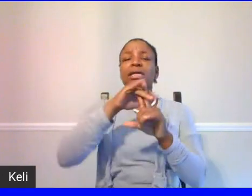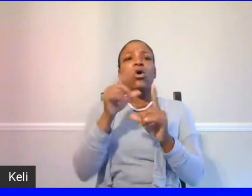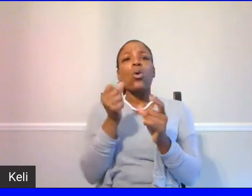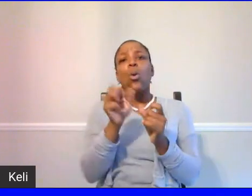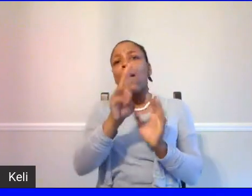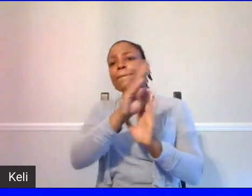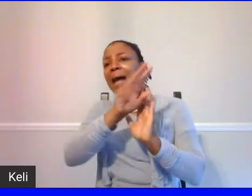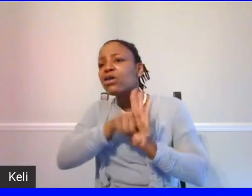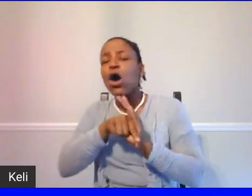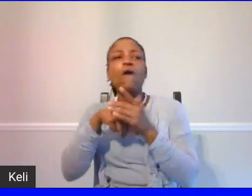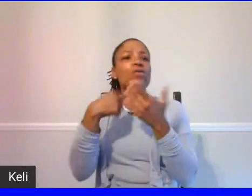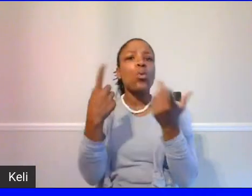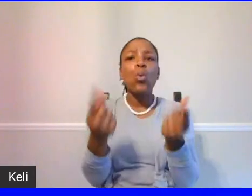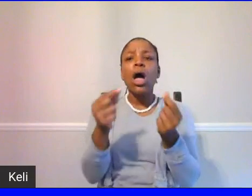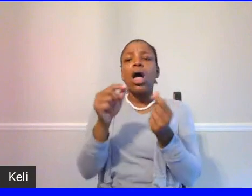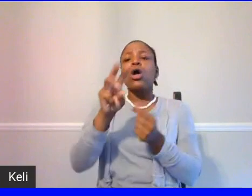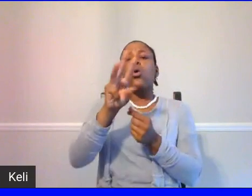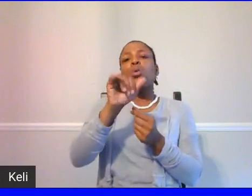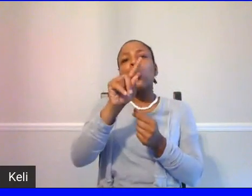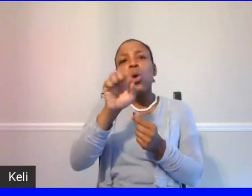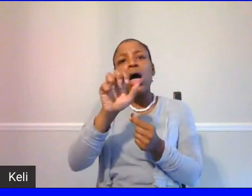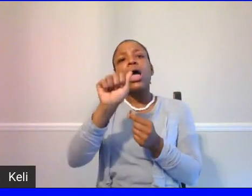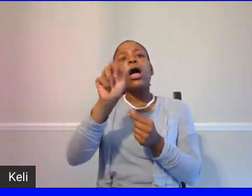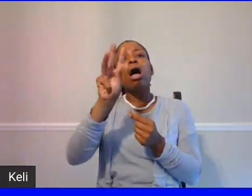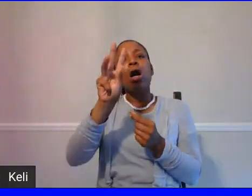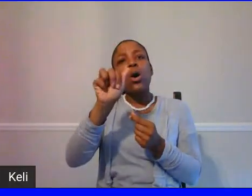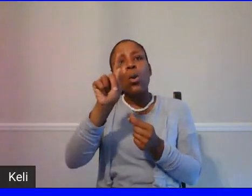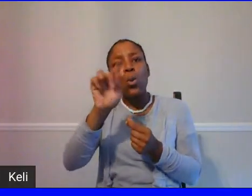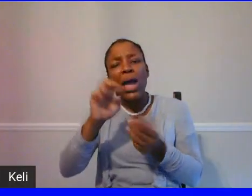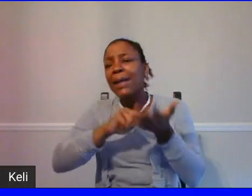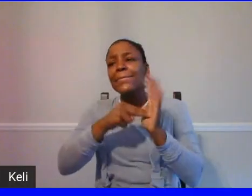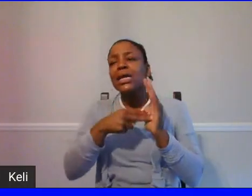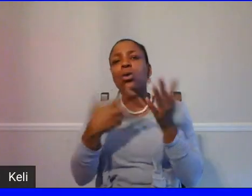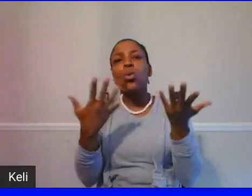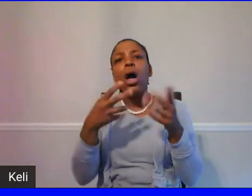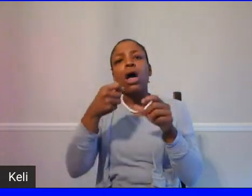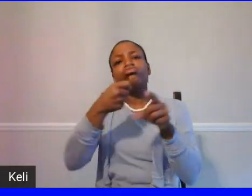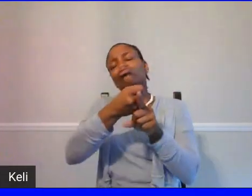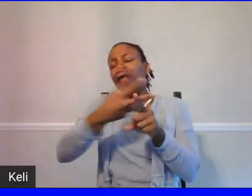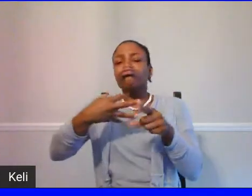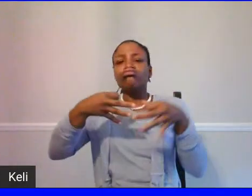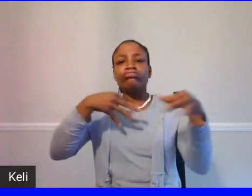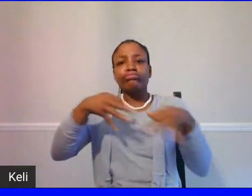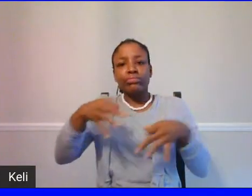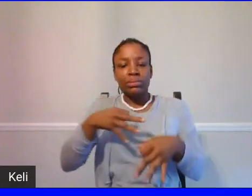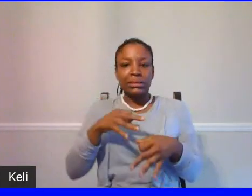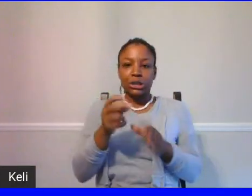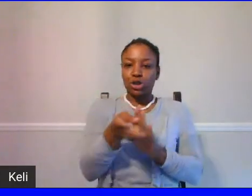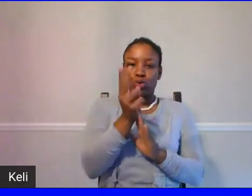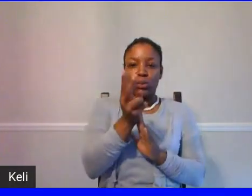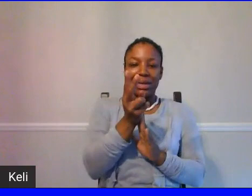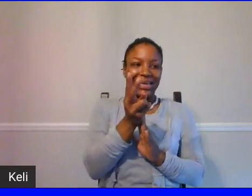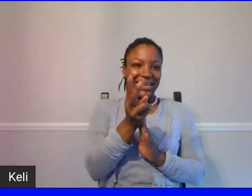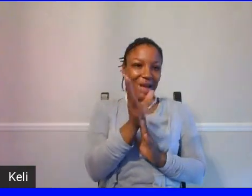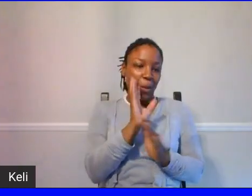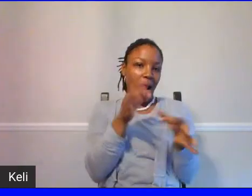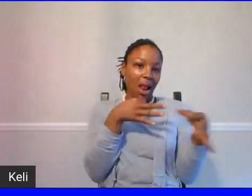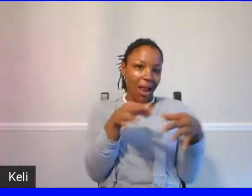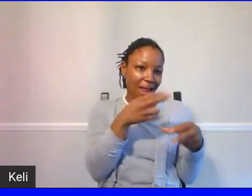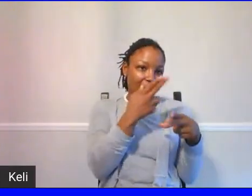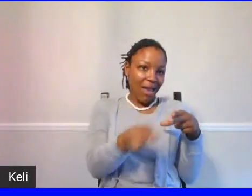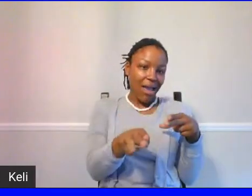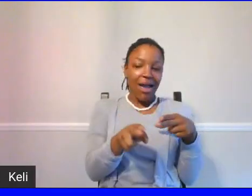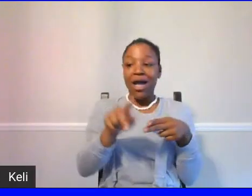just do my 2-minute version as opposed to Tony's 10-minute version. 25